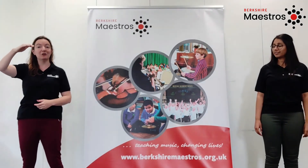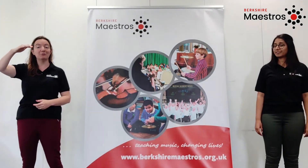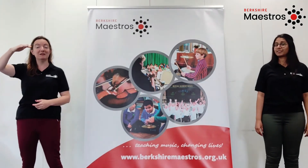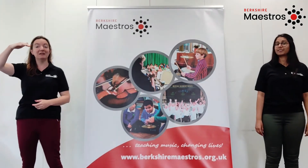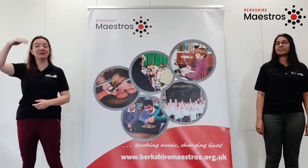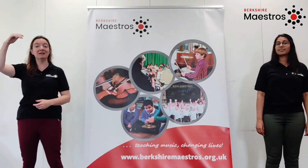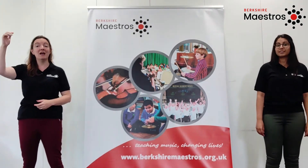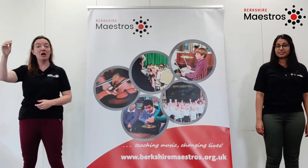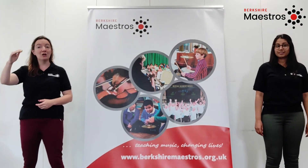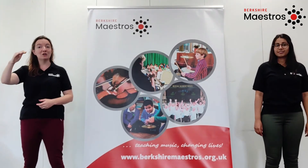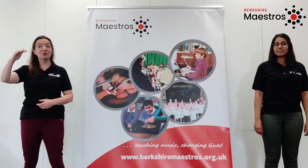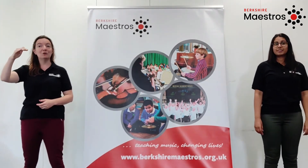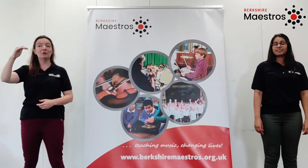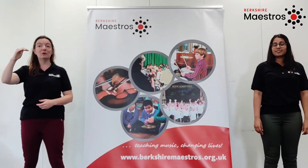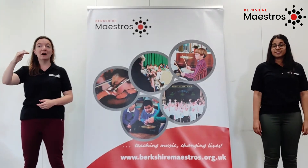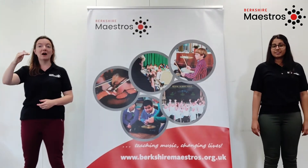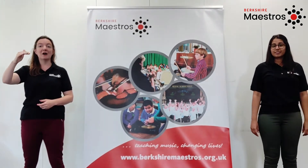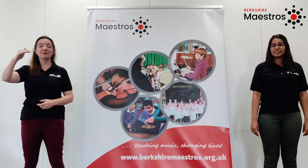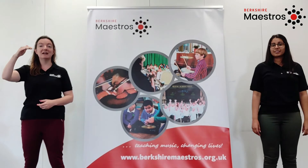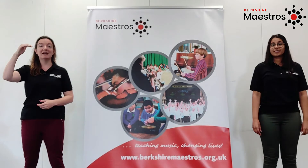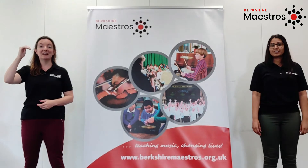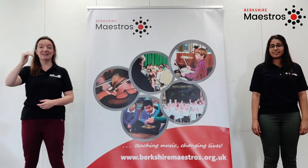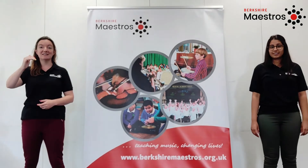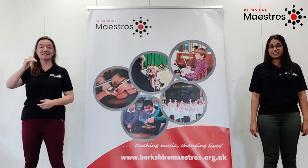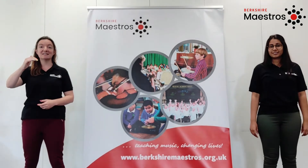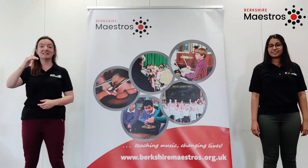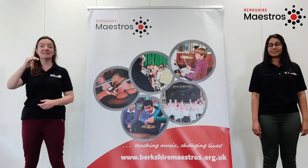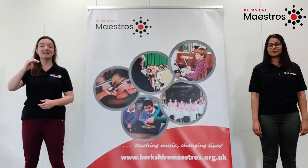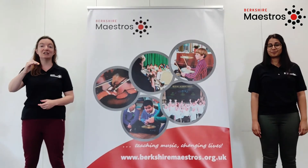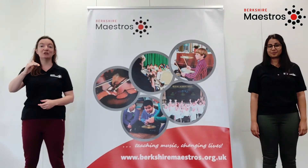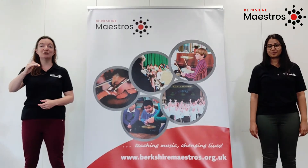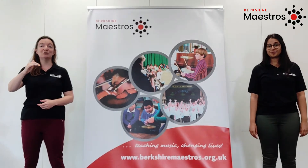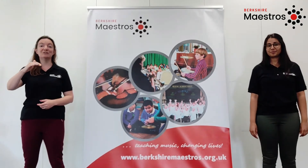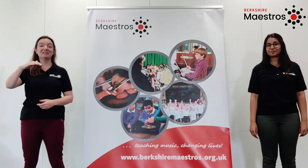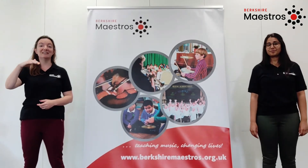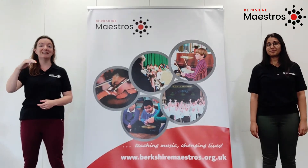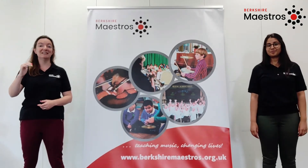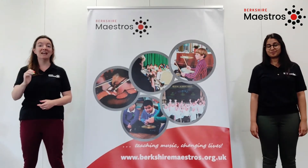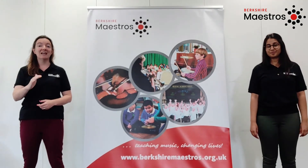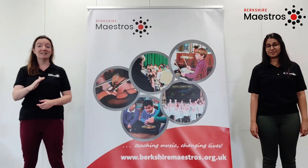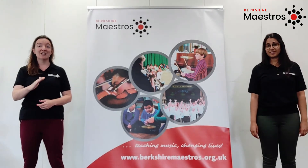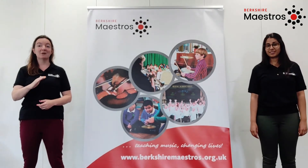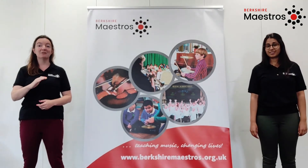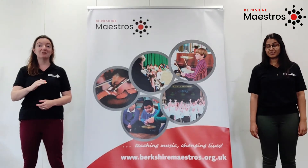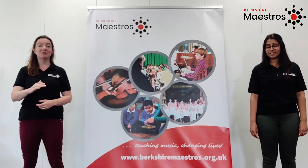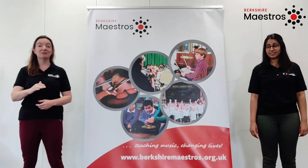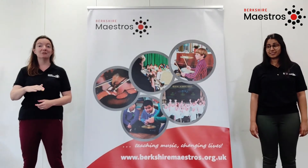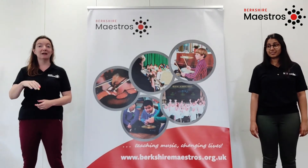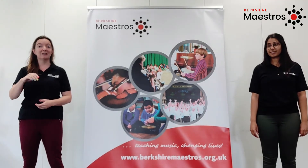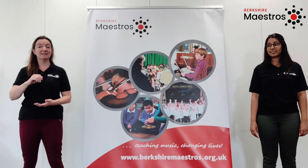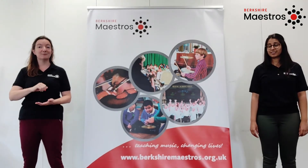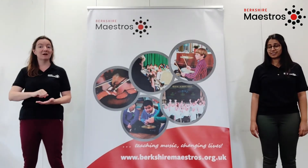P, Q, R, S, T, U, V, W, X, Y,